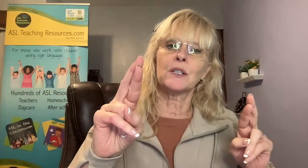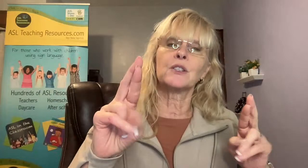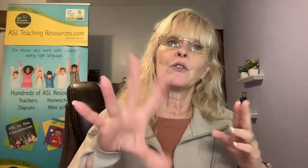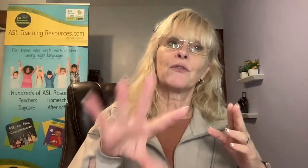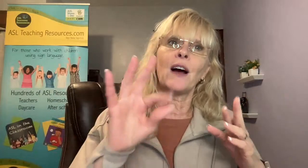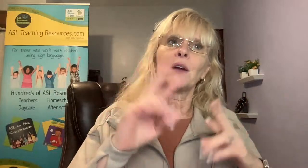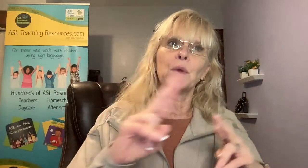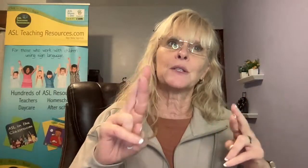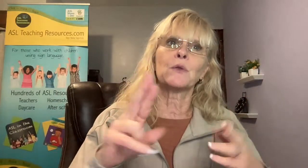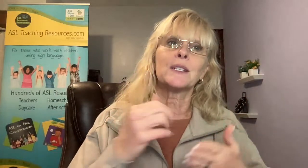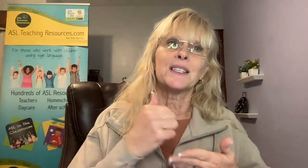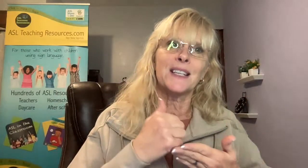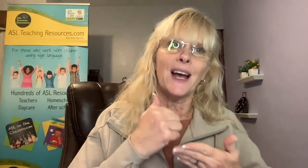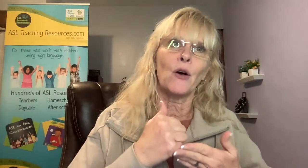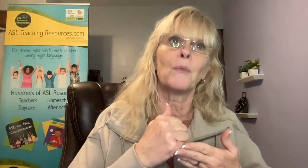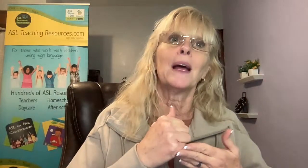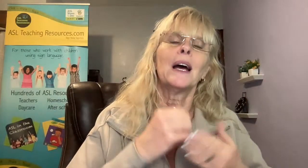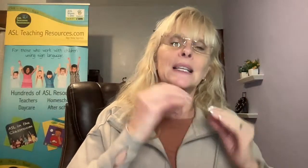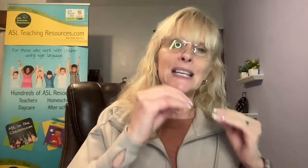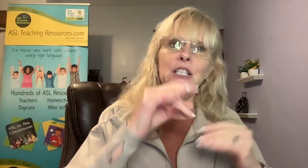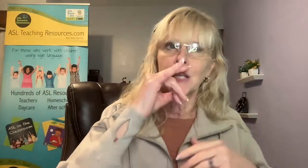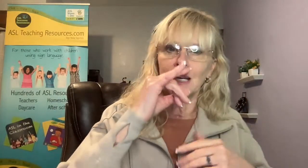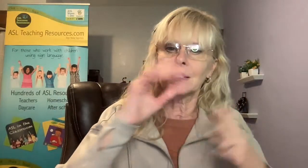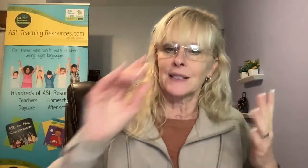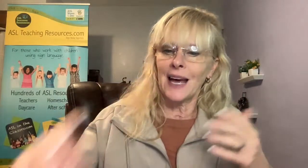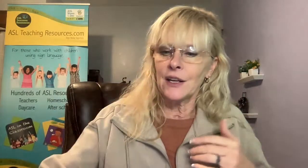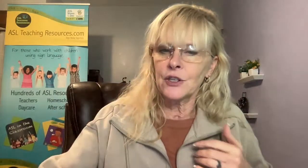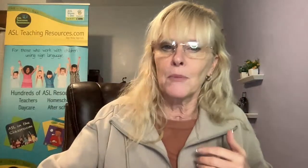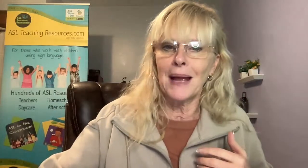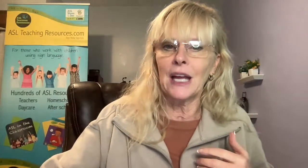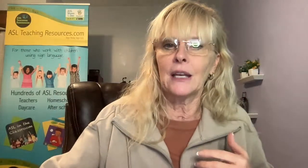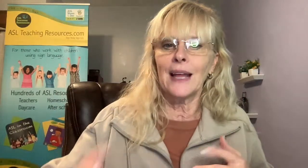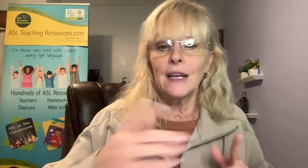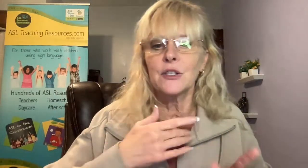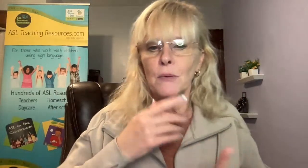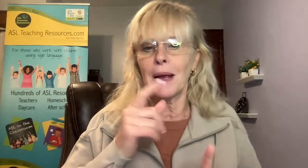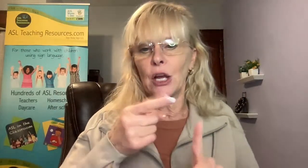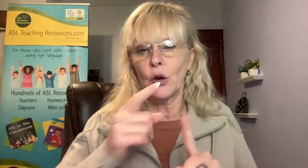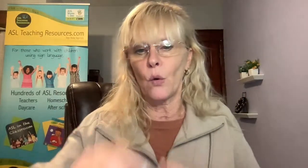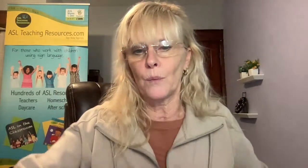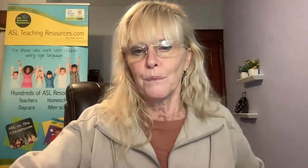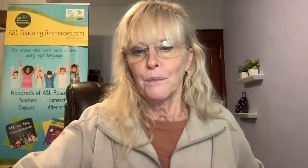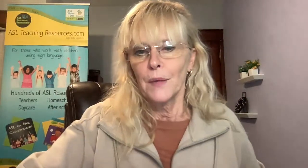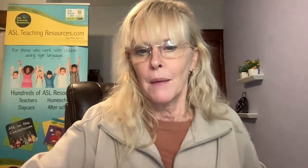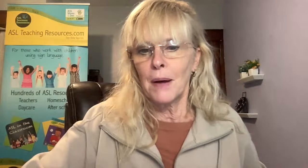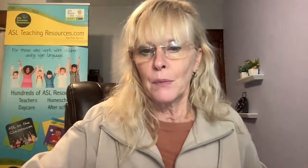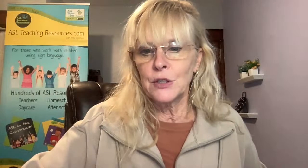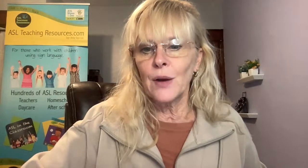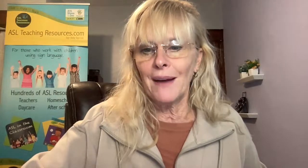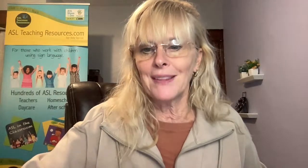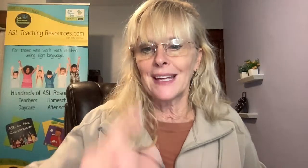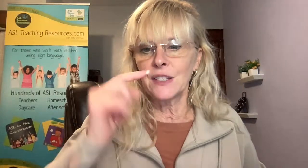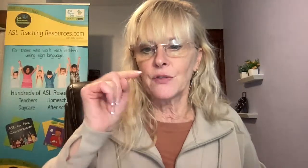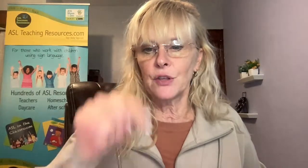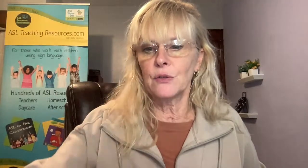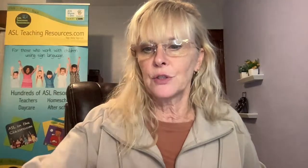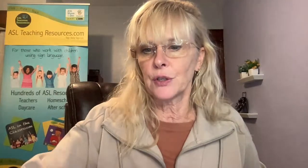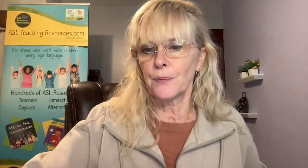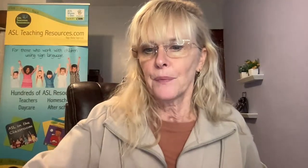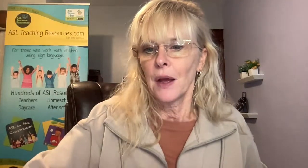to find resources to help teach kids. That is our main goal. But we do have things for you too.